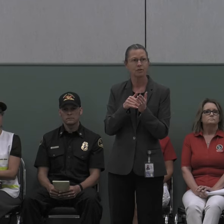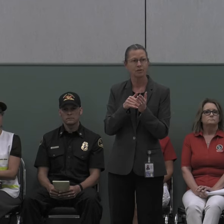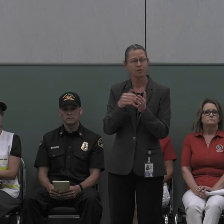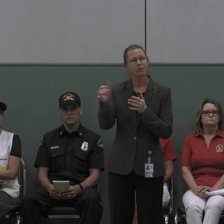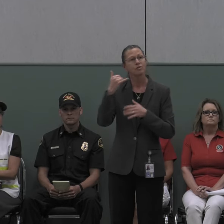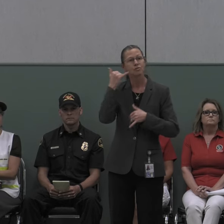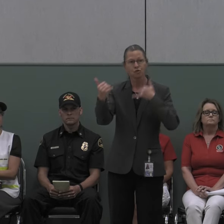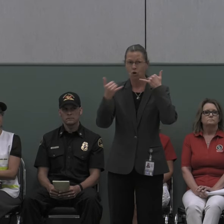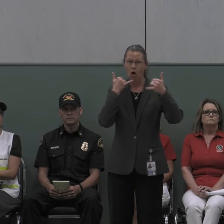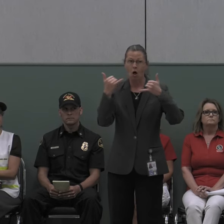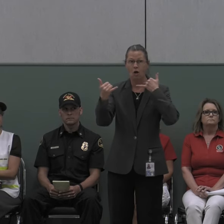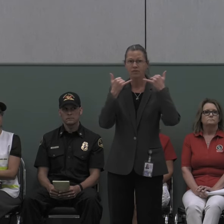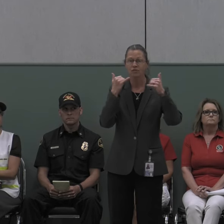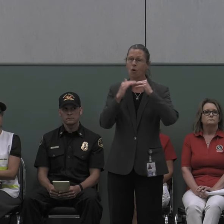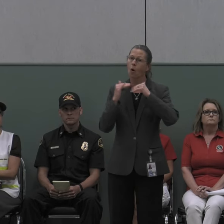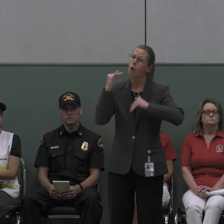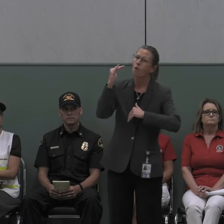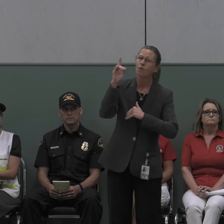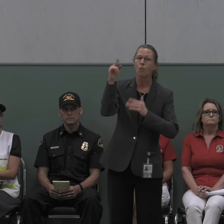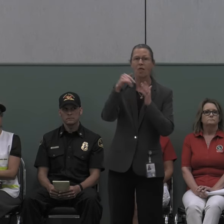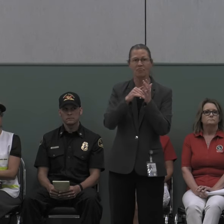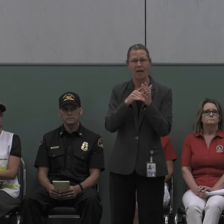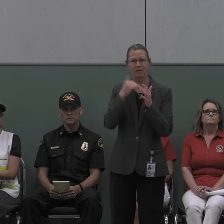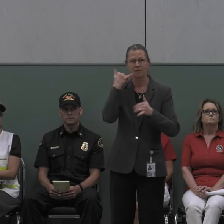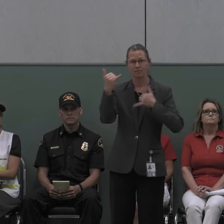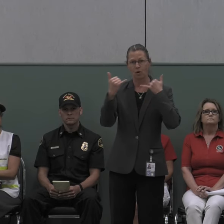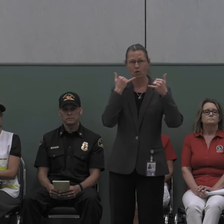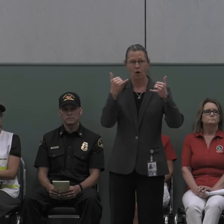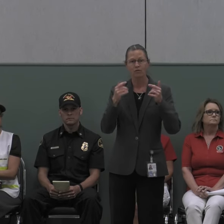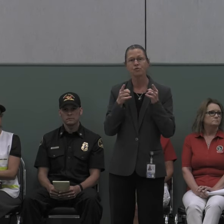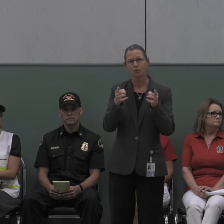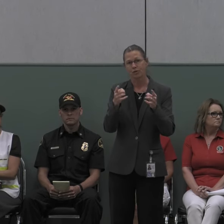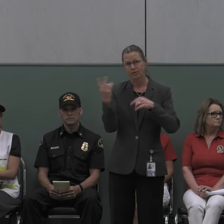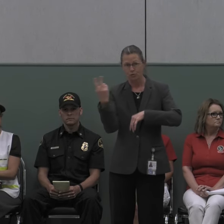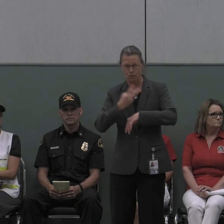call volume which exceeded over 1,000 calls within those days.